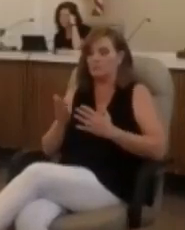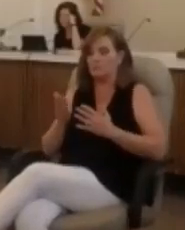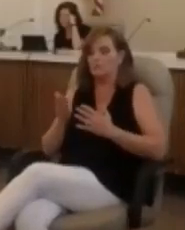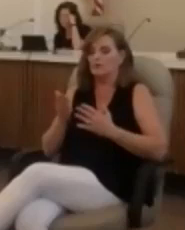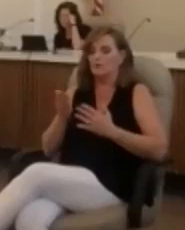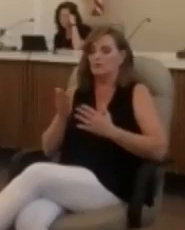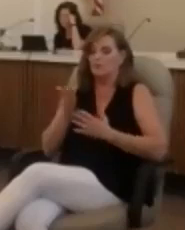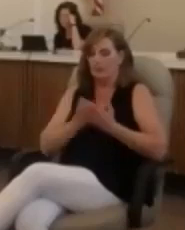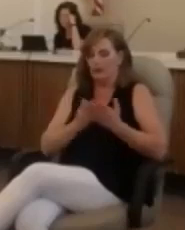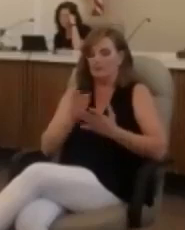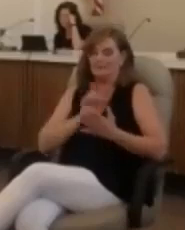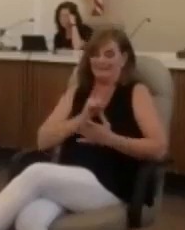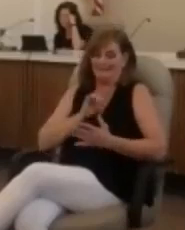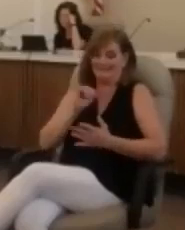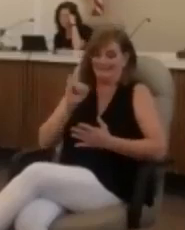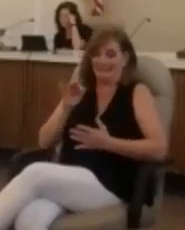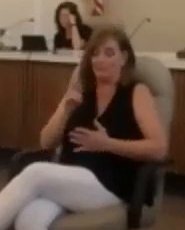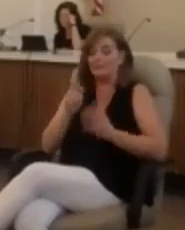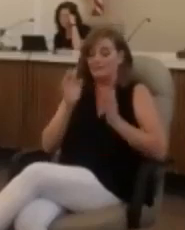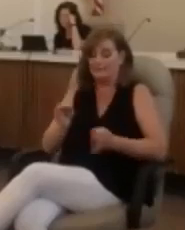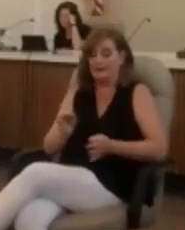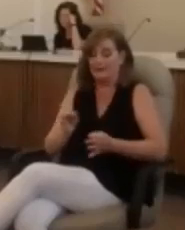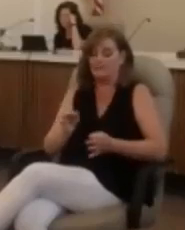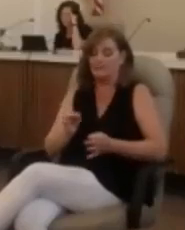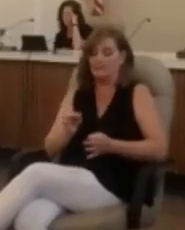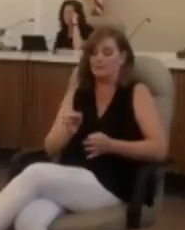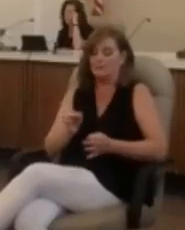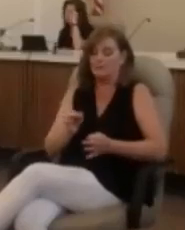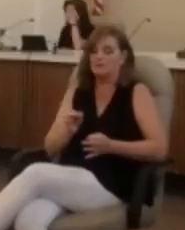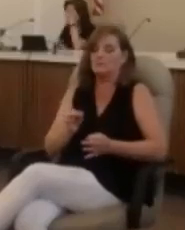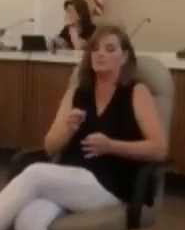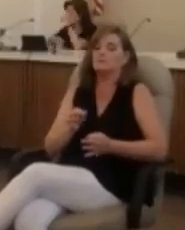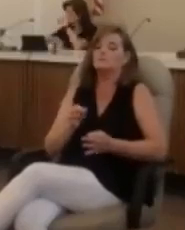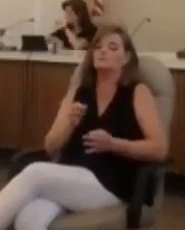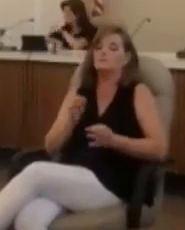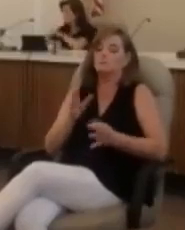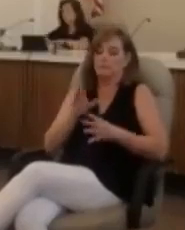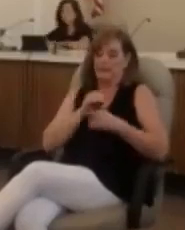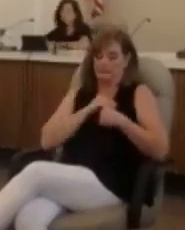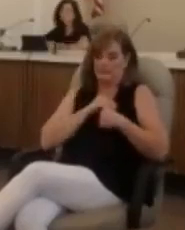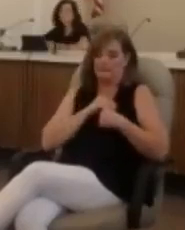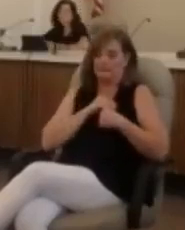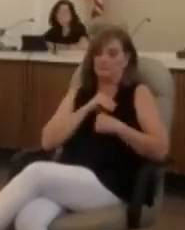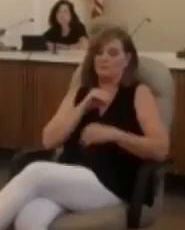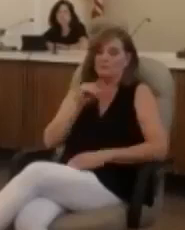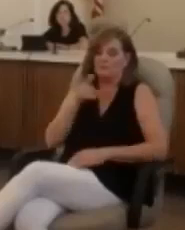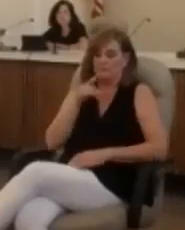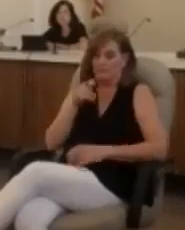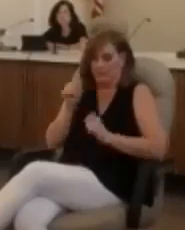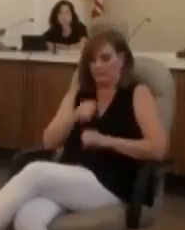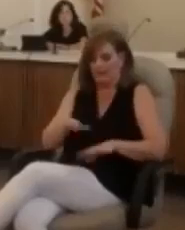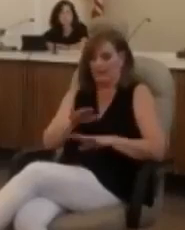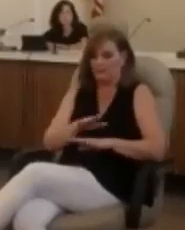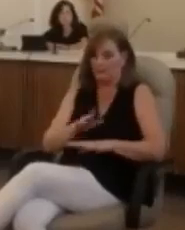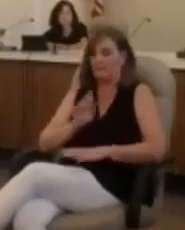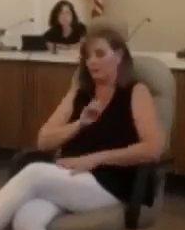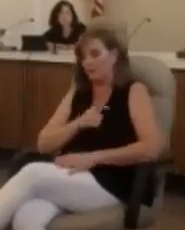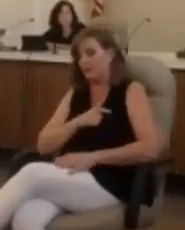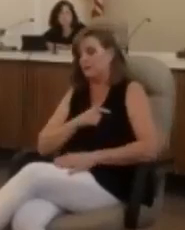that if we decide to take the land to create the parkland, it's essentially that we approve the transfer